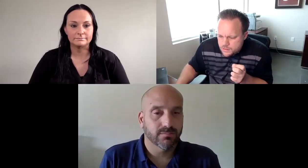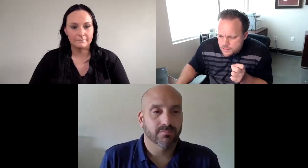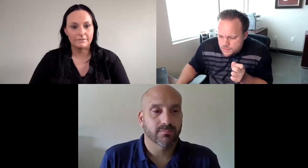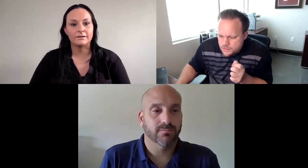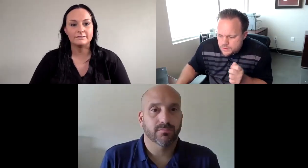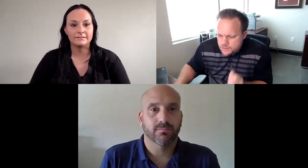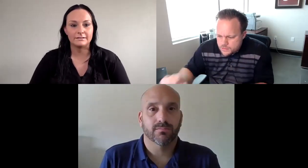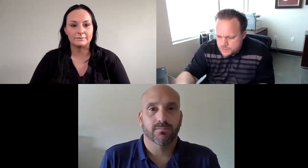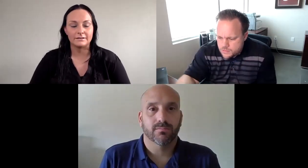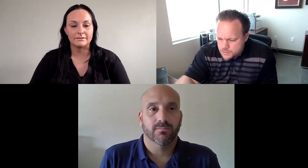Okay, there we go.